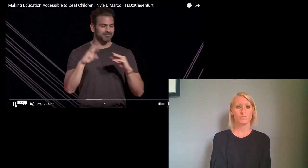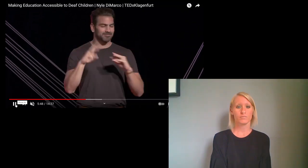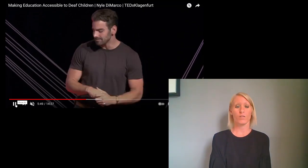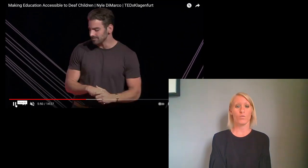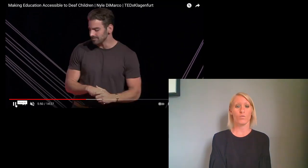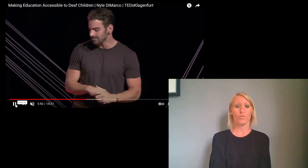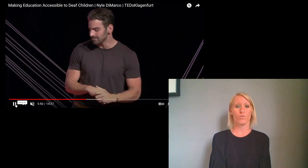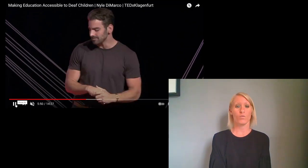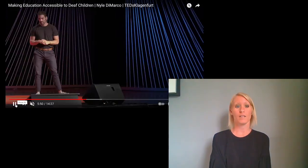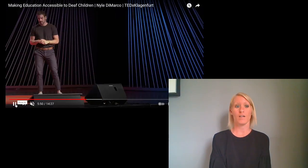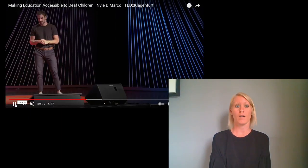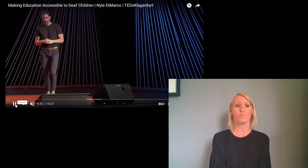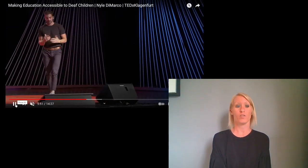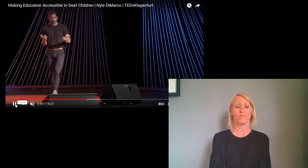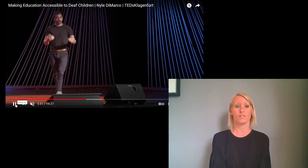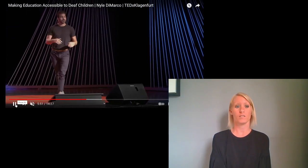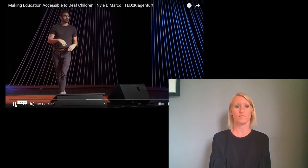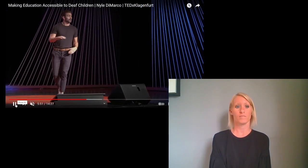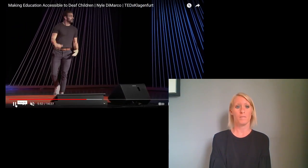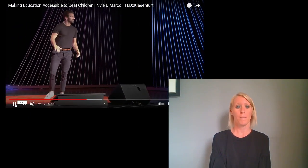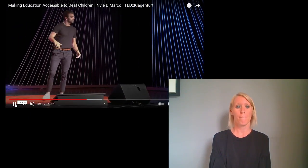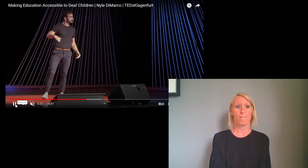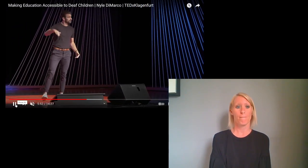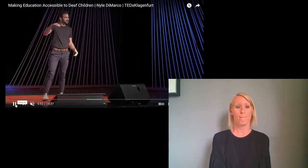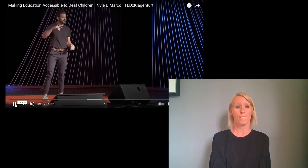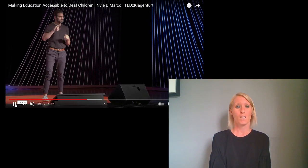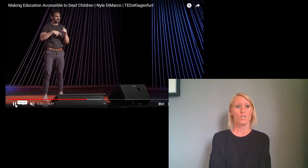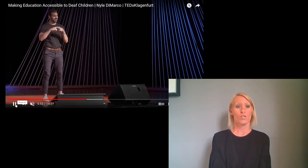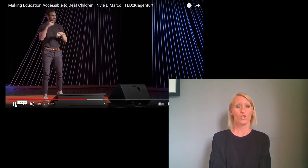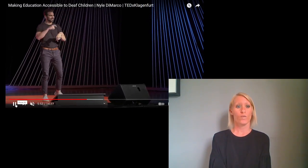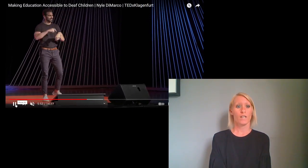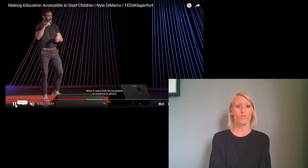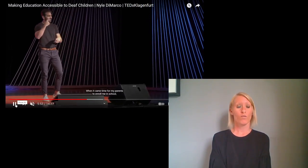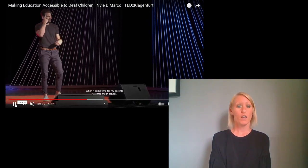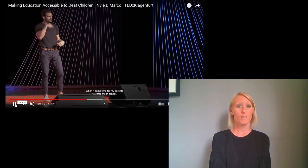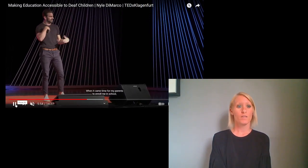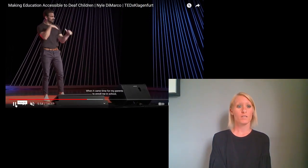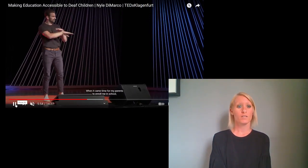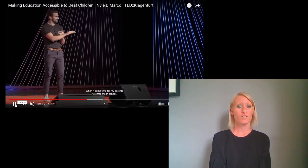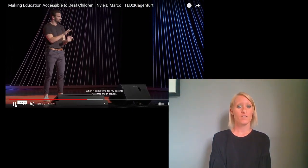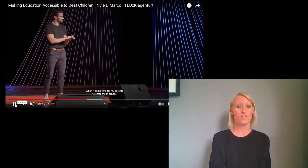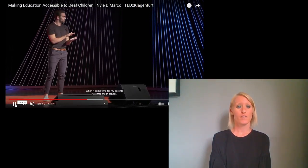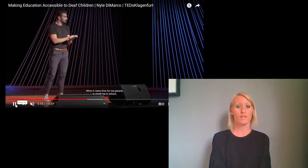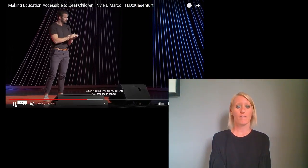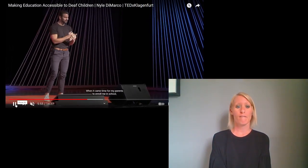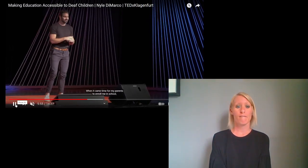I thought my world and my life was perfect. So when I grow up